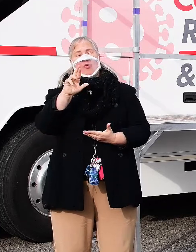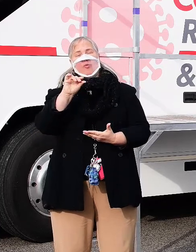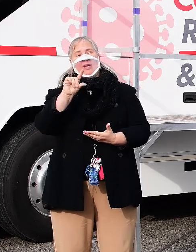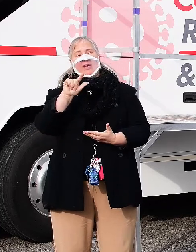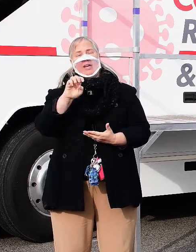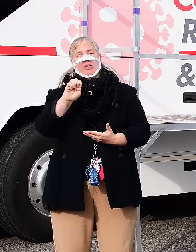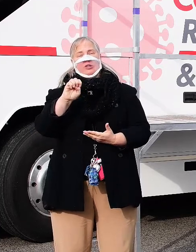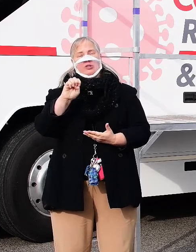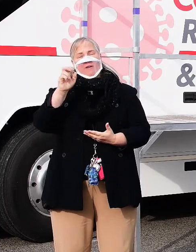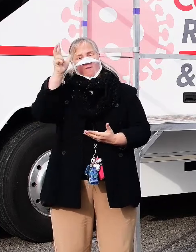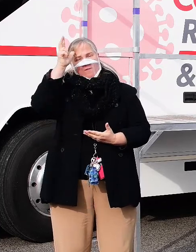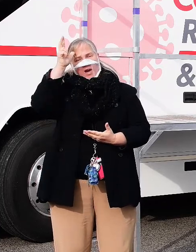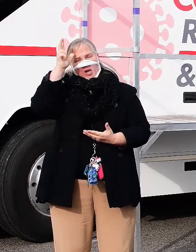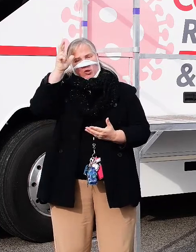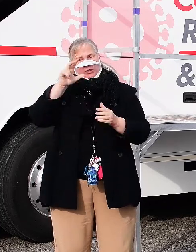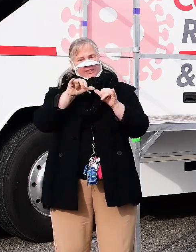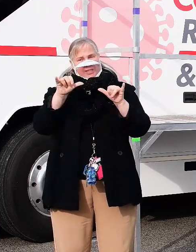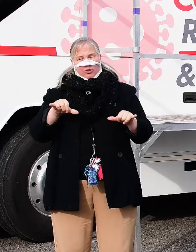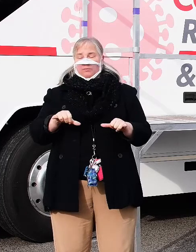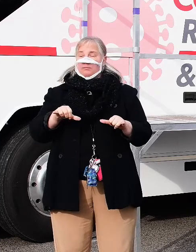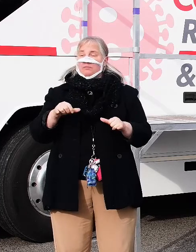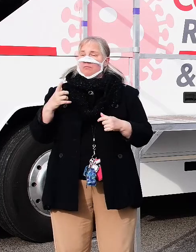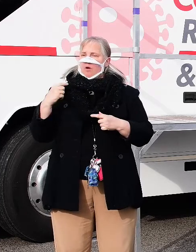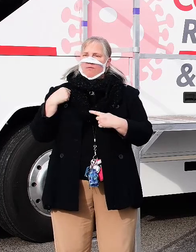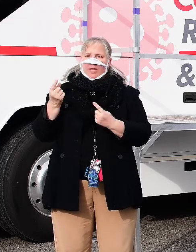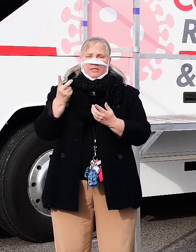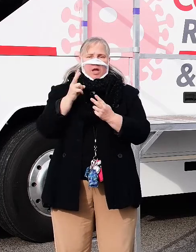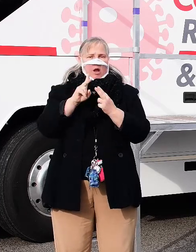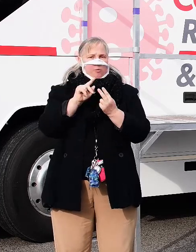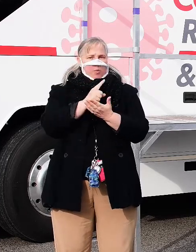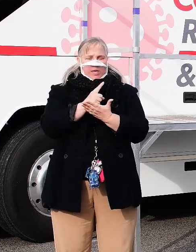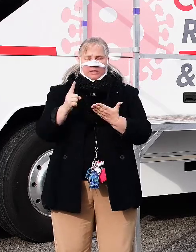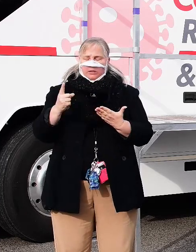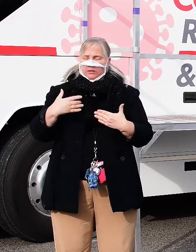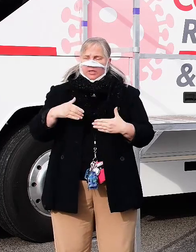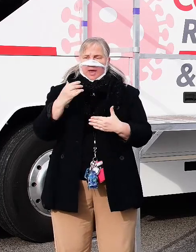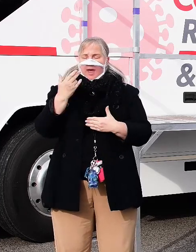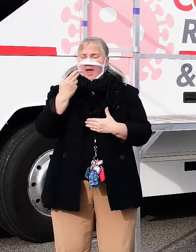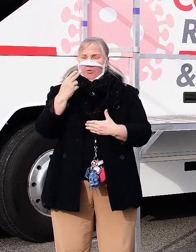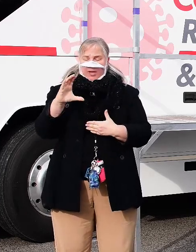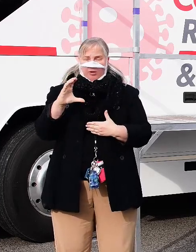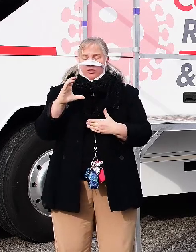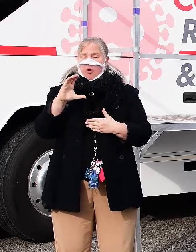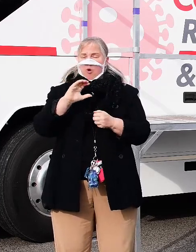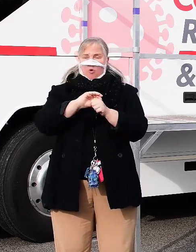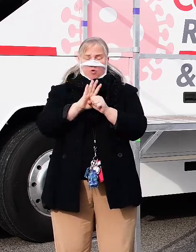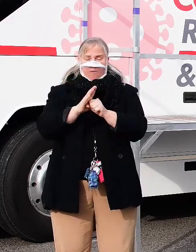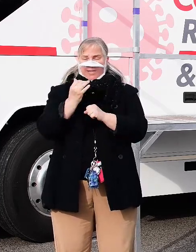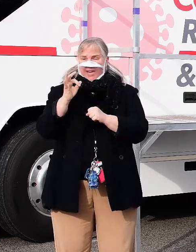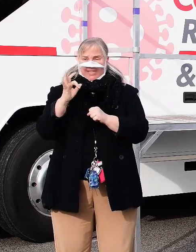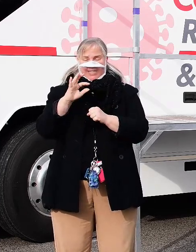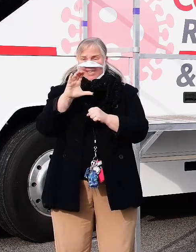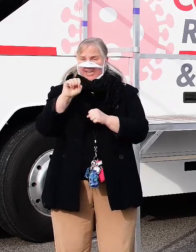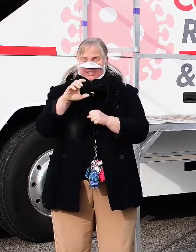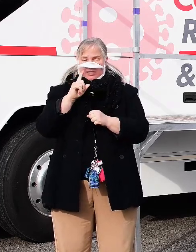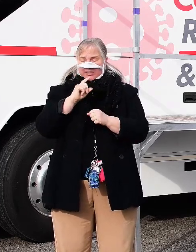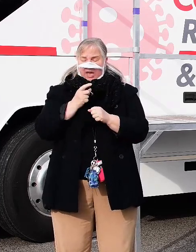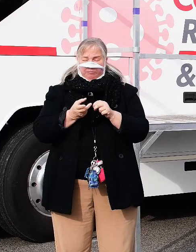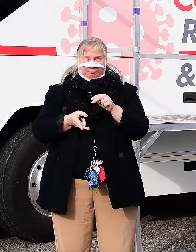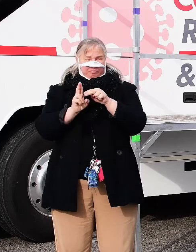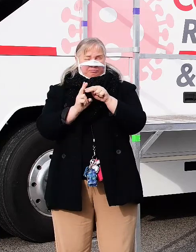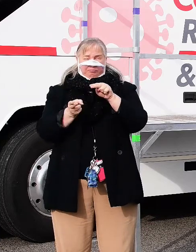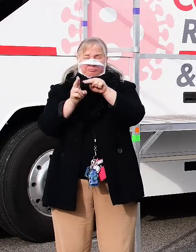Station. Over the last couple weeks, Howard County's COVID-19 cases have reached